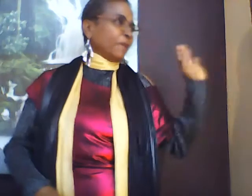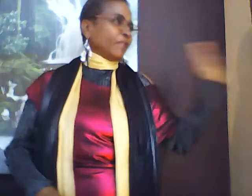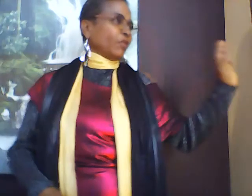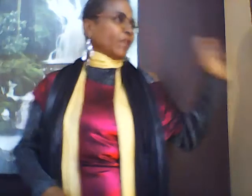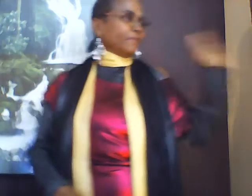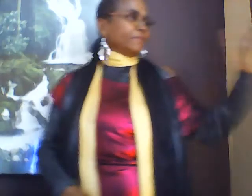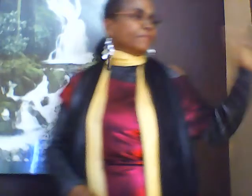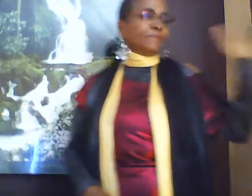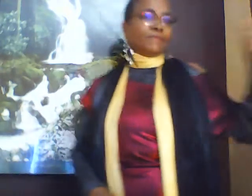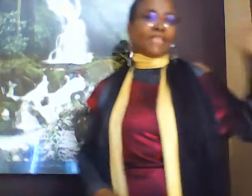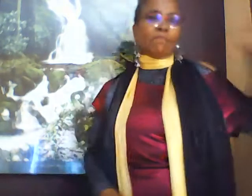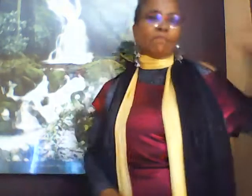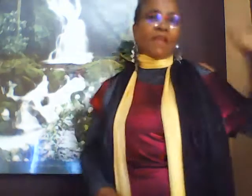dispatoué.